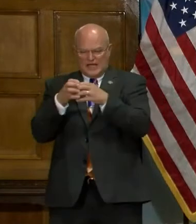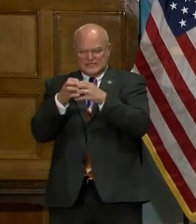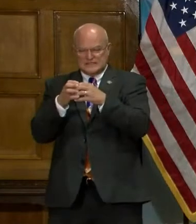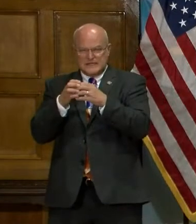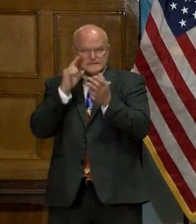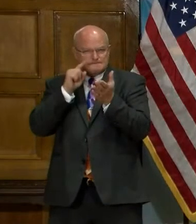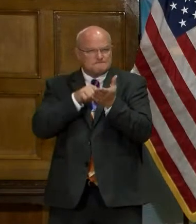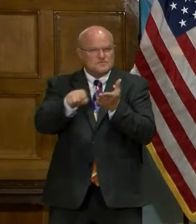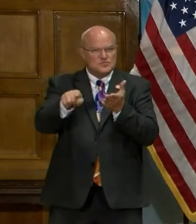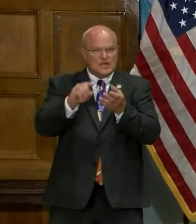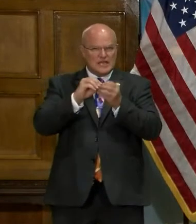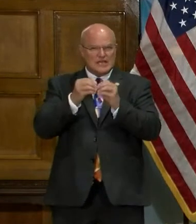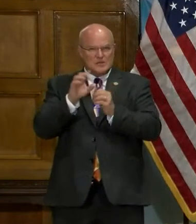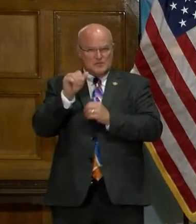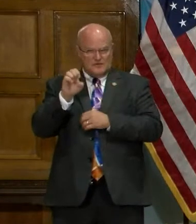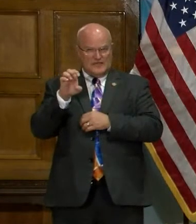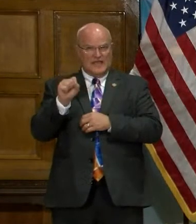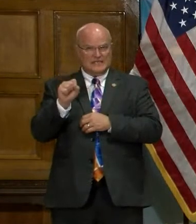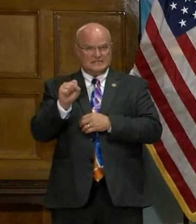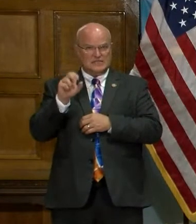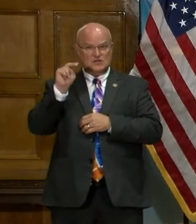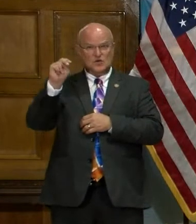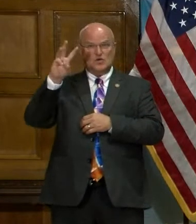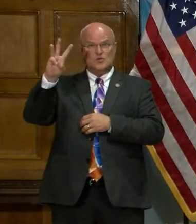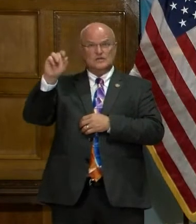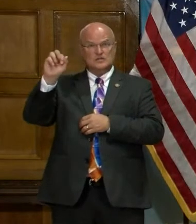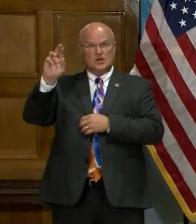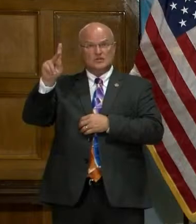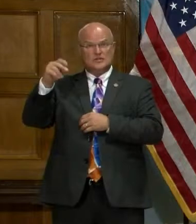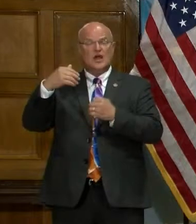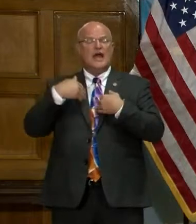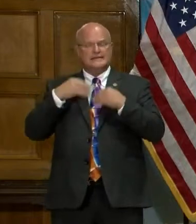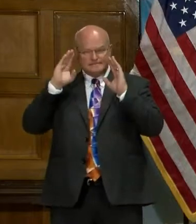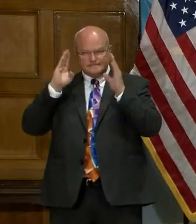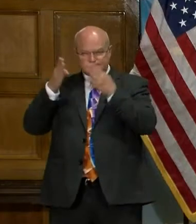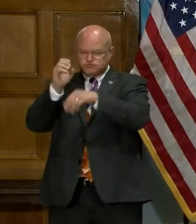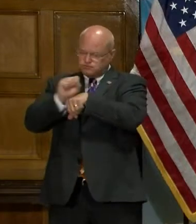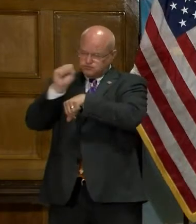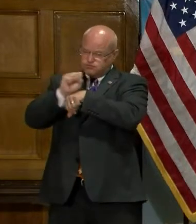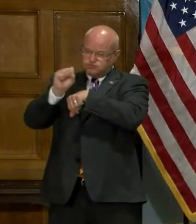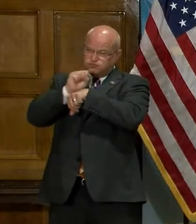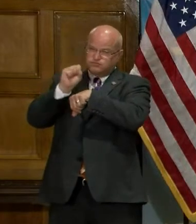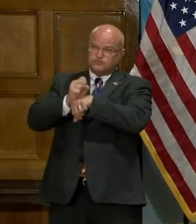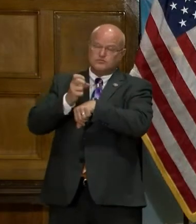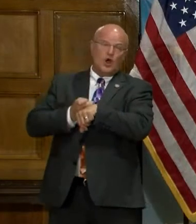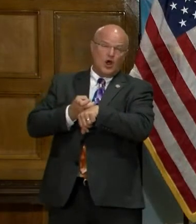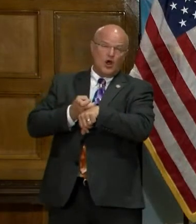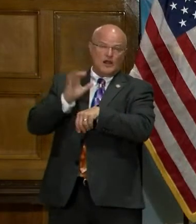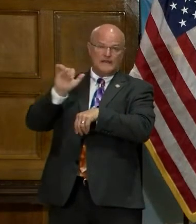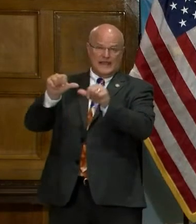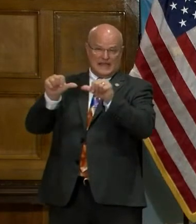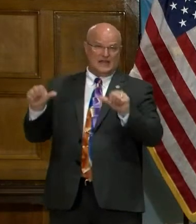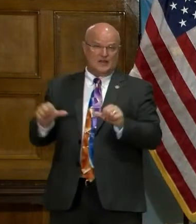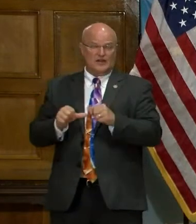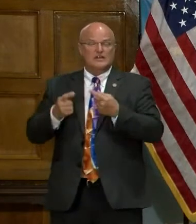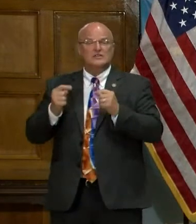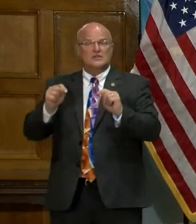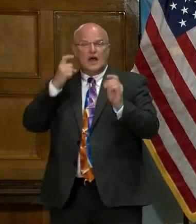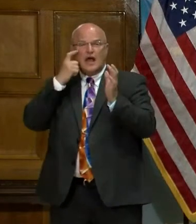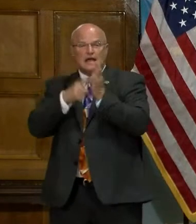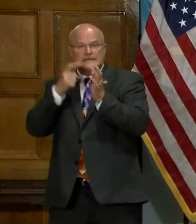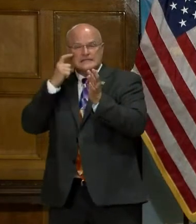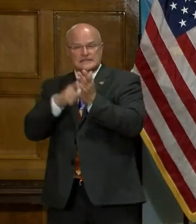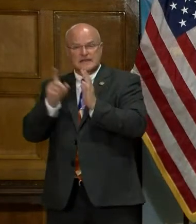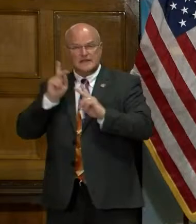and trace a number of the cases in northwest Arkansas. We had a concentrated effort of testing and trying to